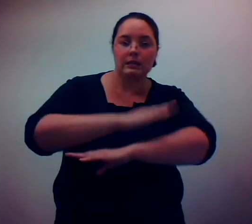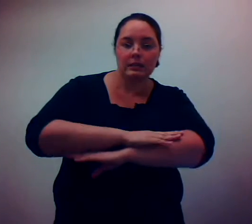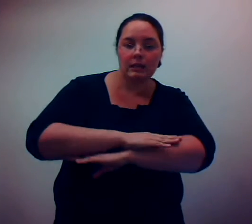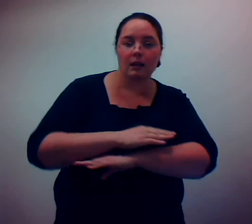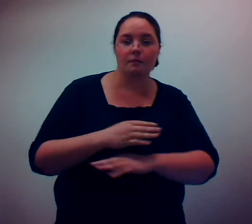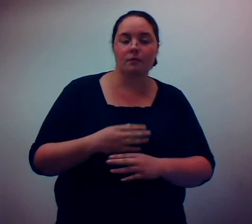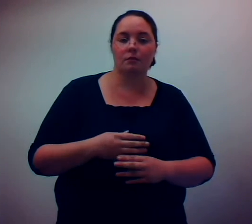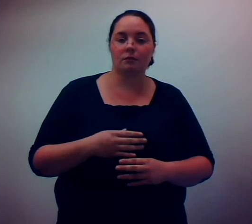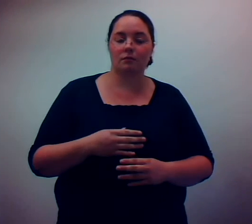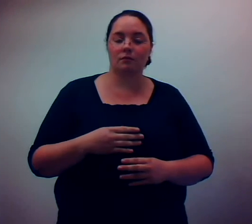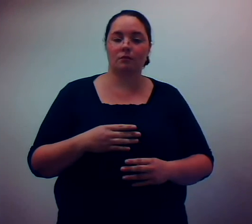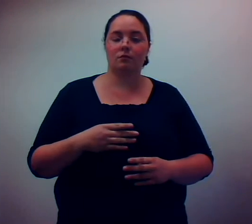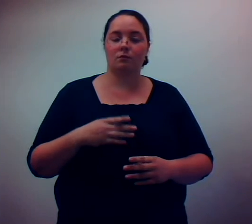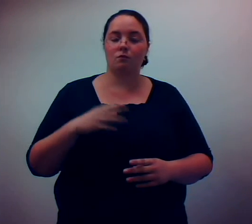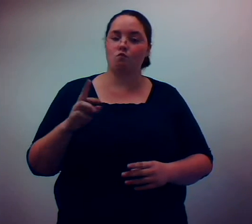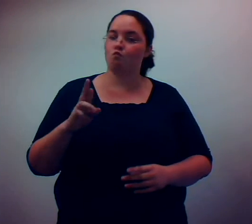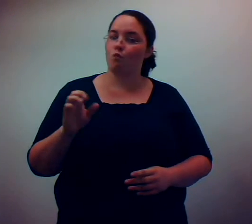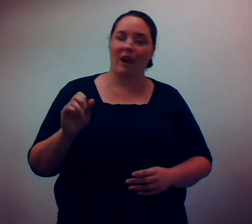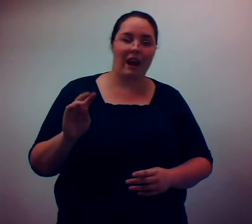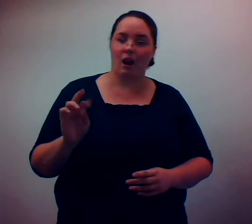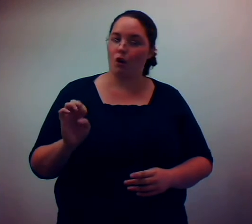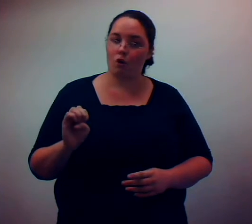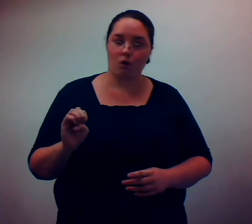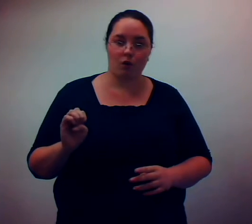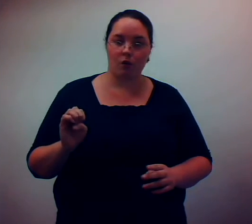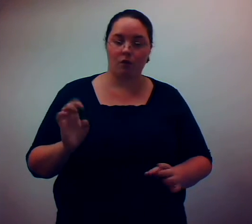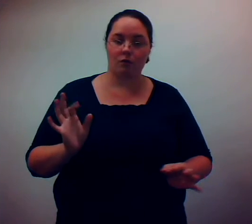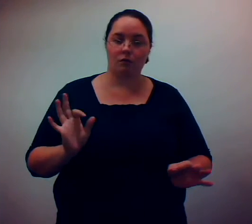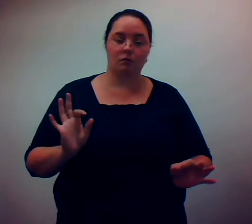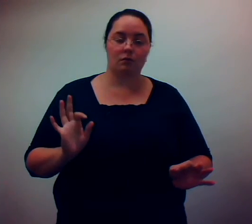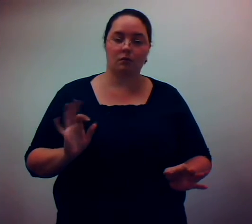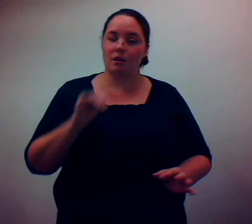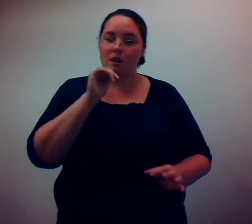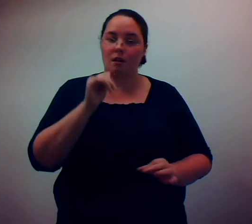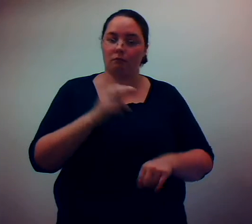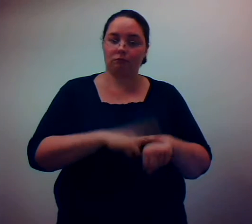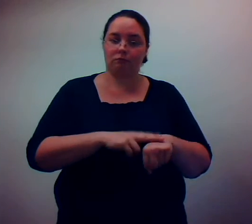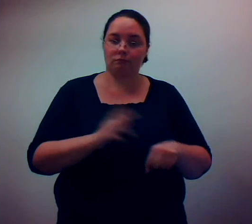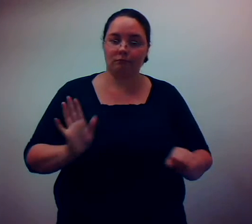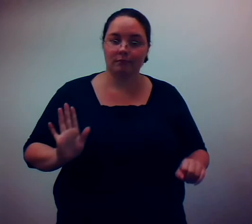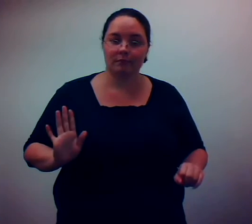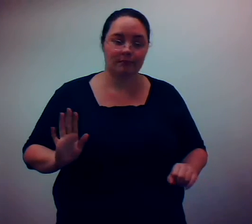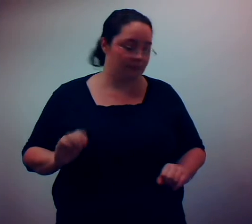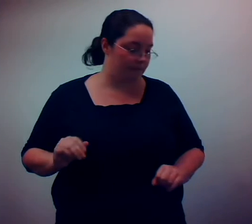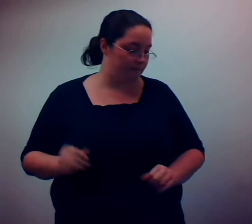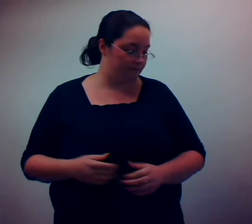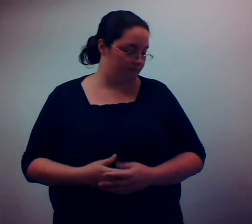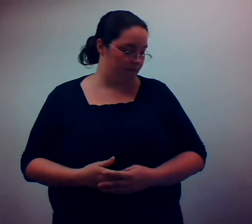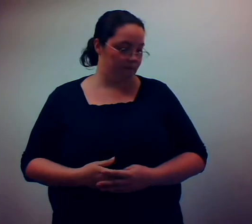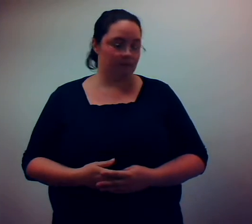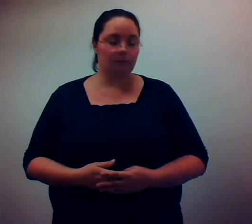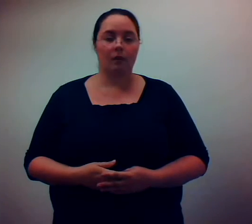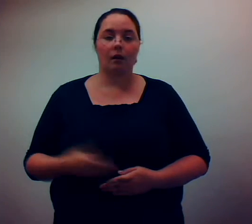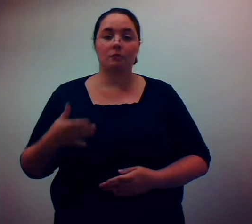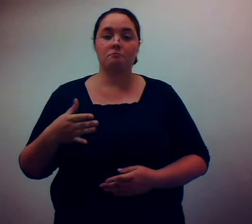I did manage to collect an old green platter and a gold Noritake coffee set, which I